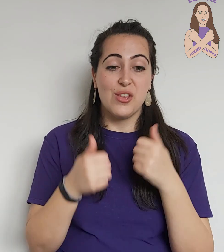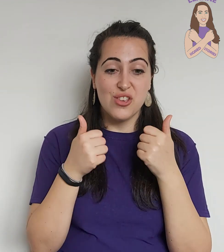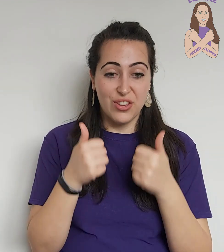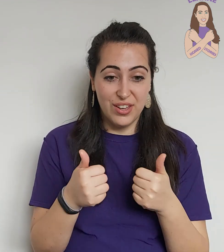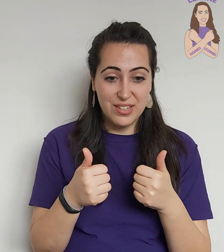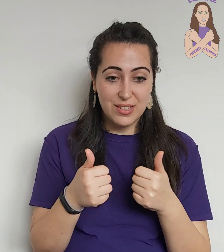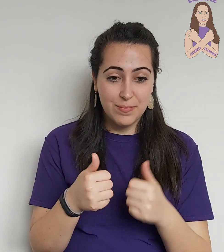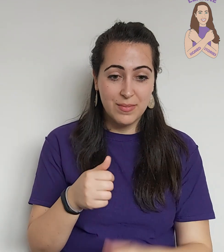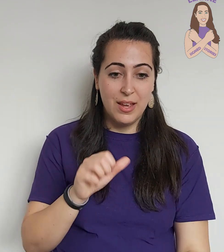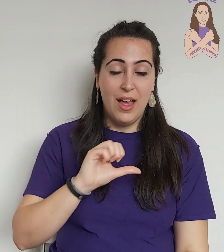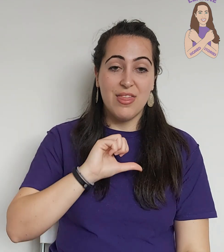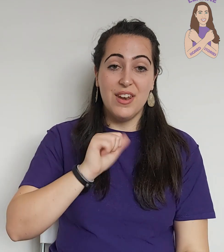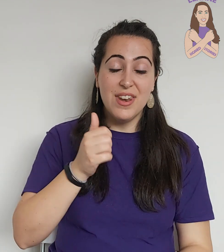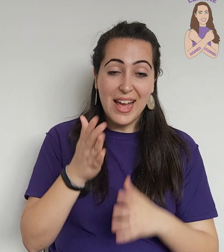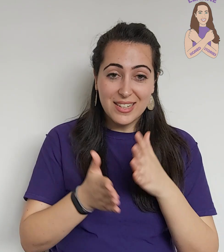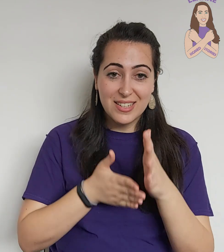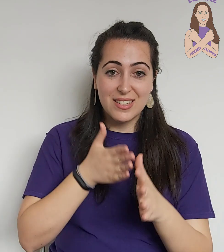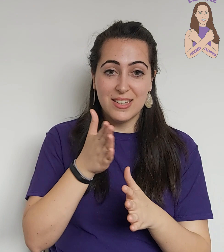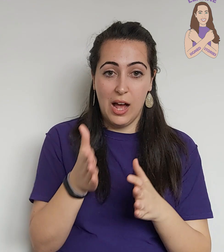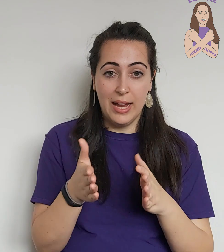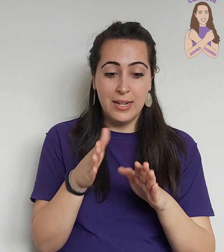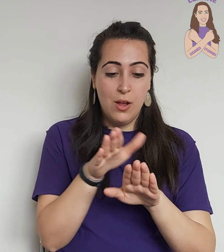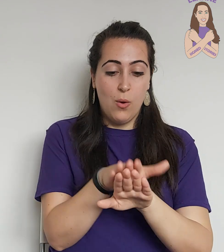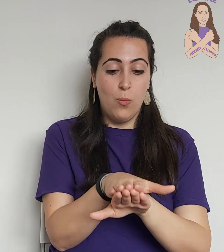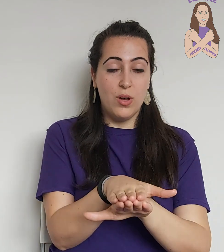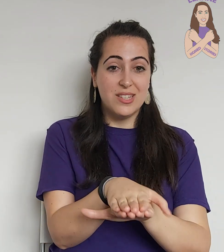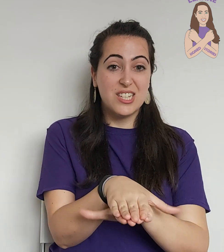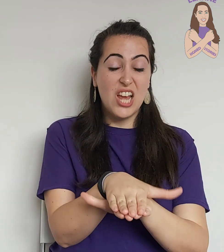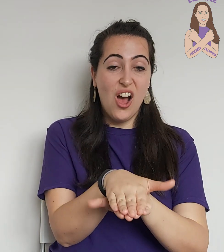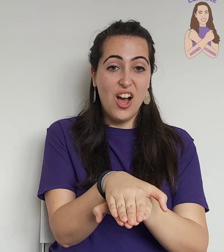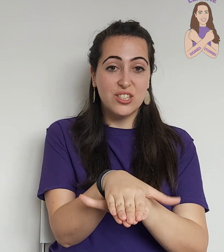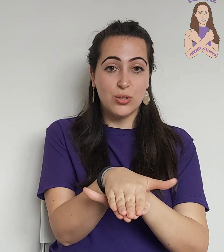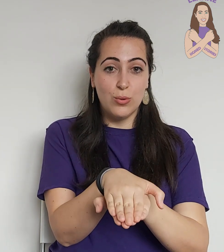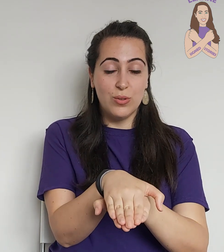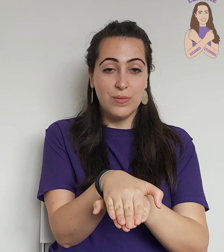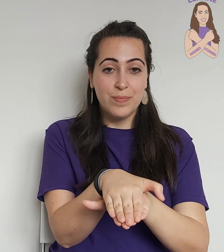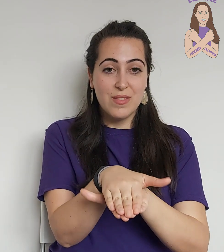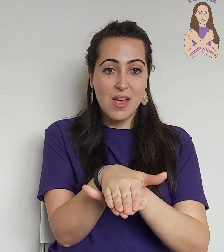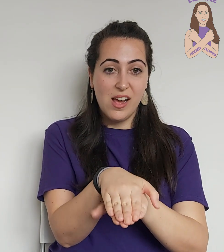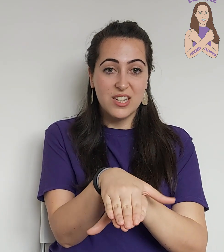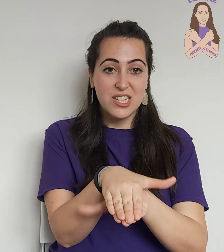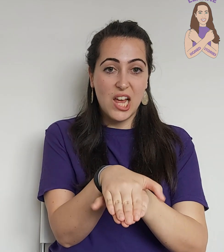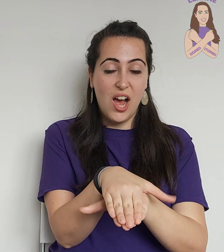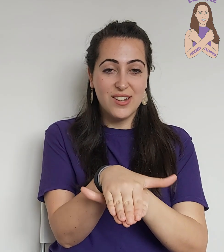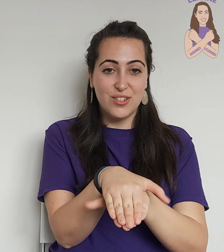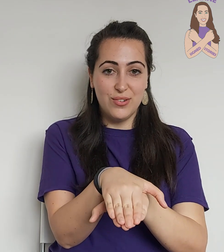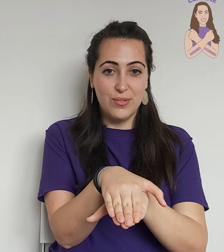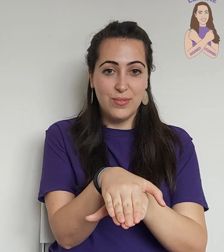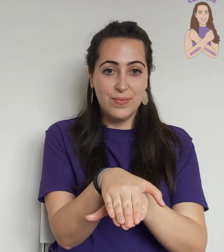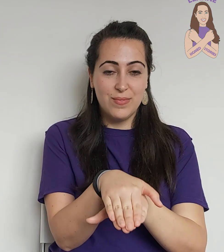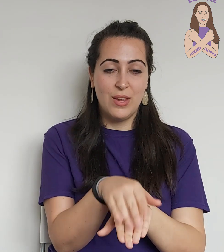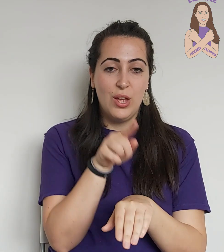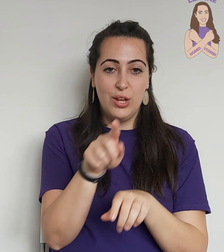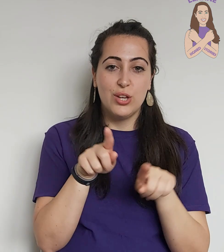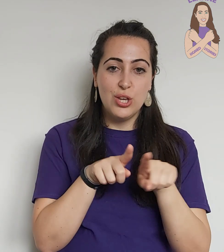Good. The next sign was turtle. Turtle. You